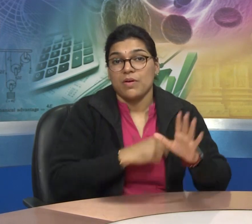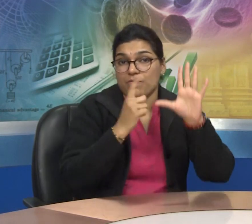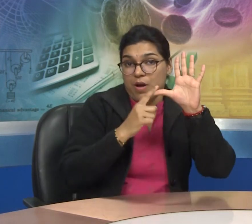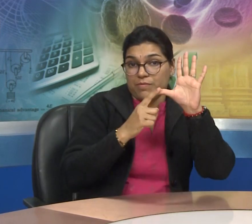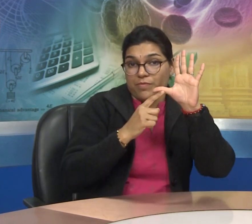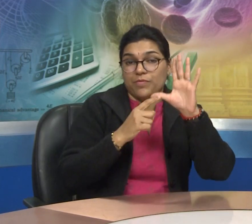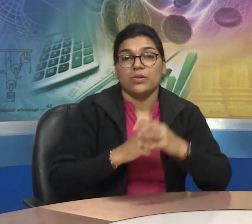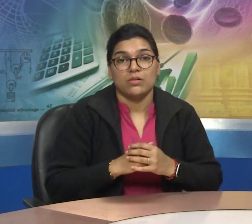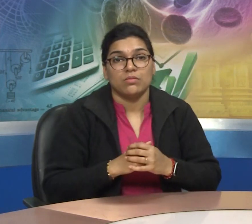And the fifth law is